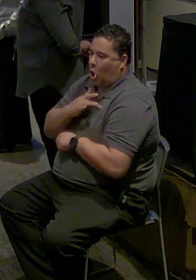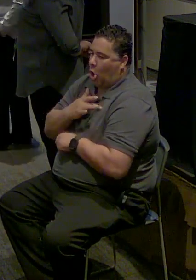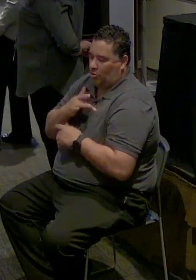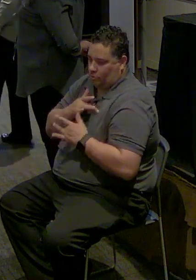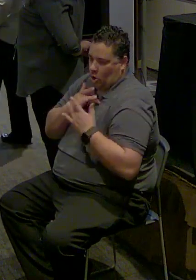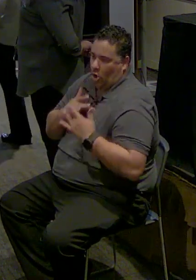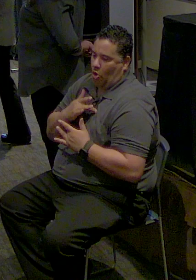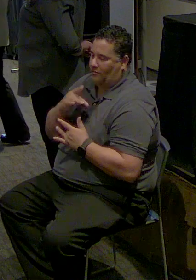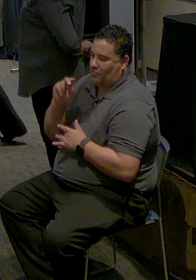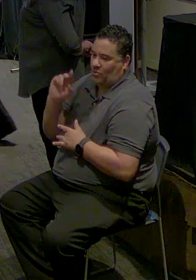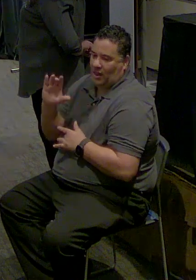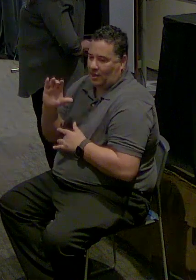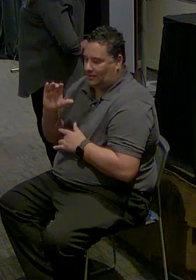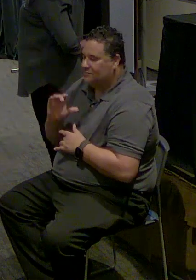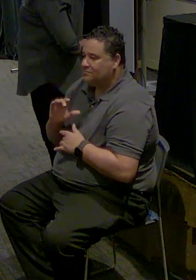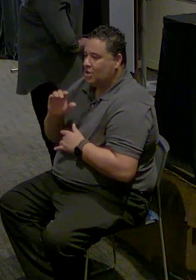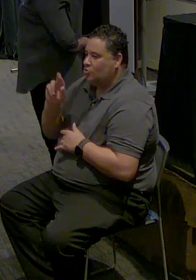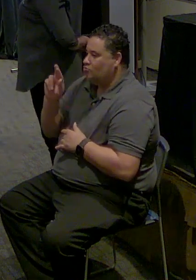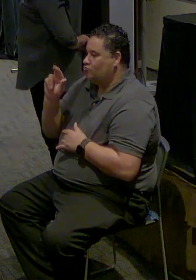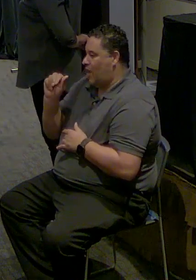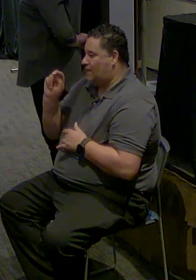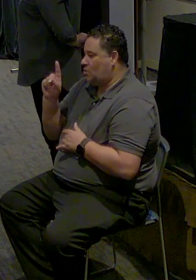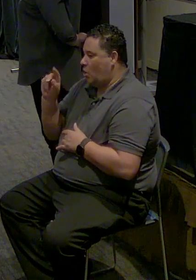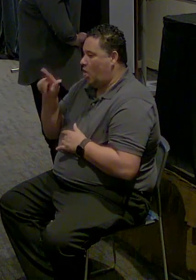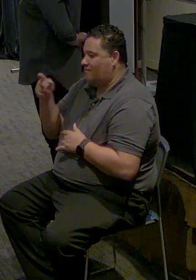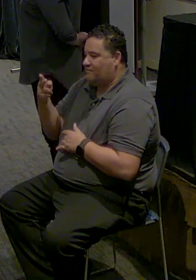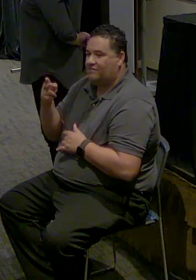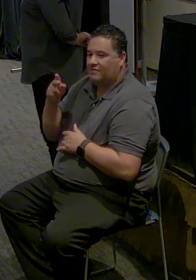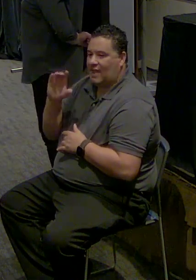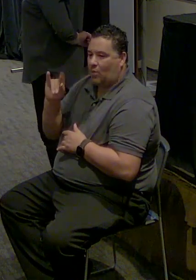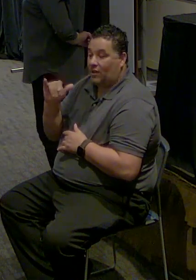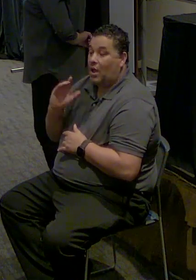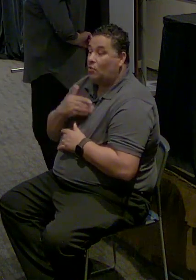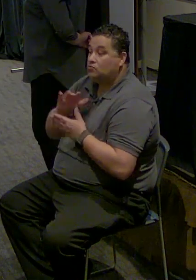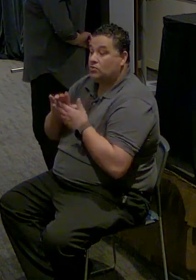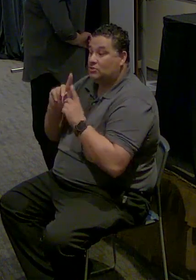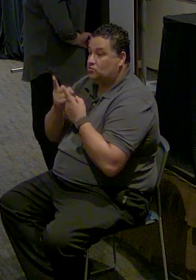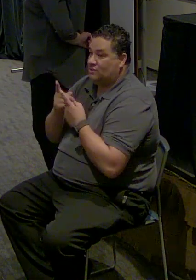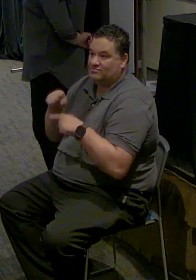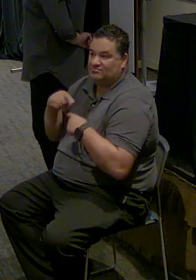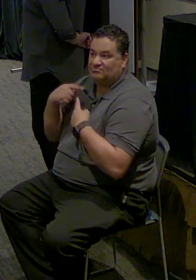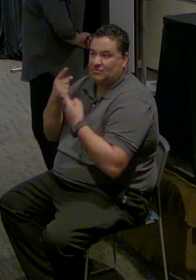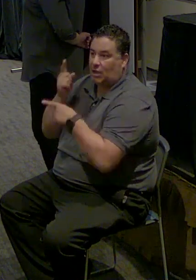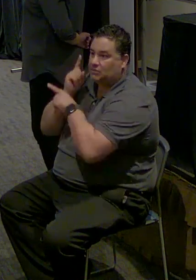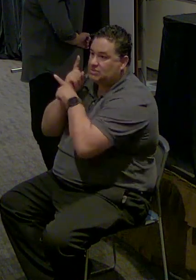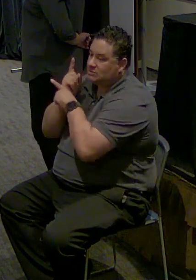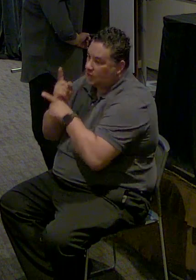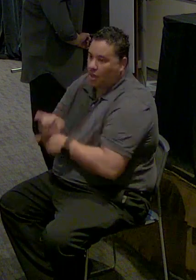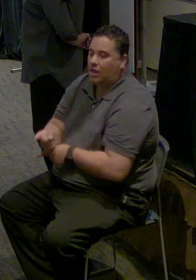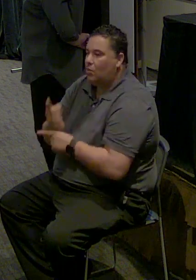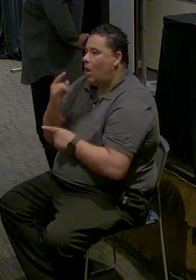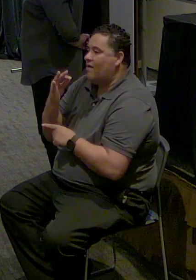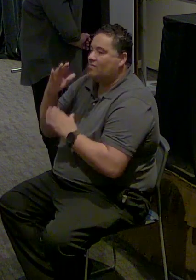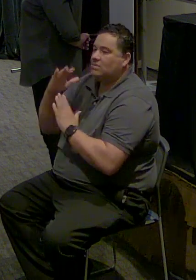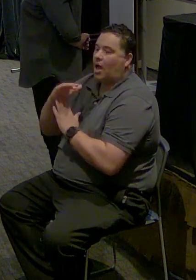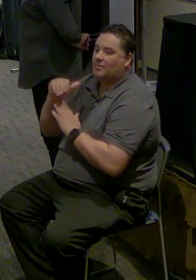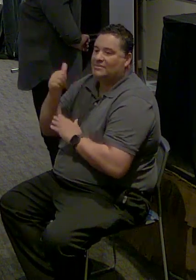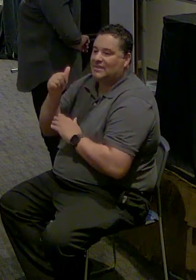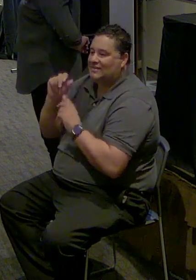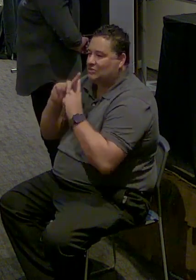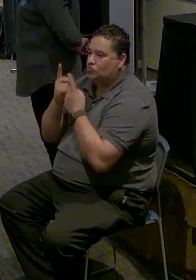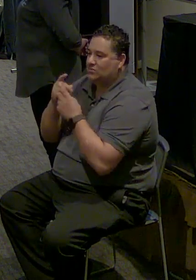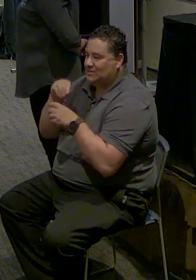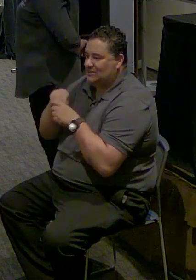County. Our school district has consistently been one of the top 10 districts